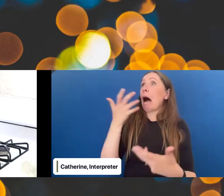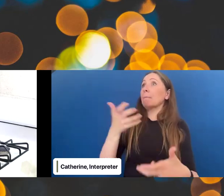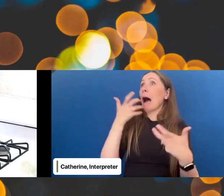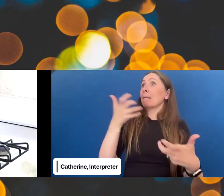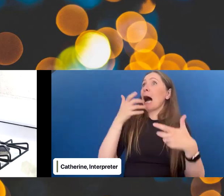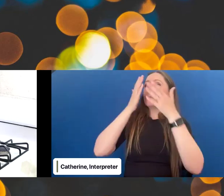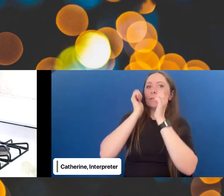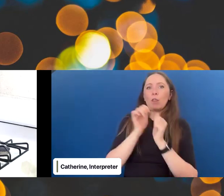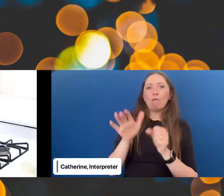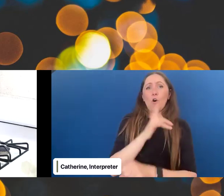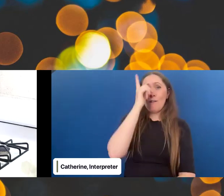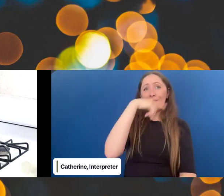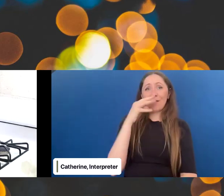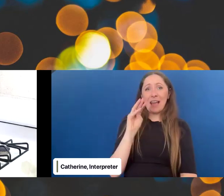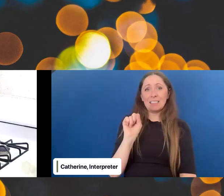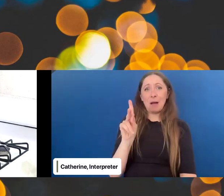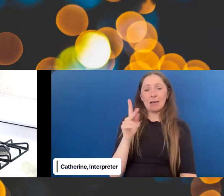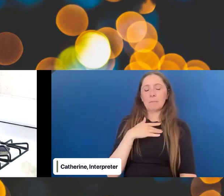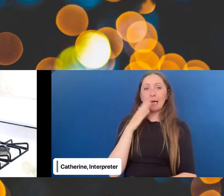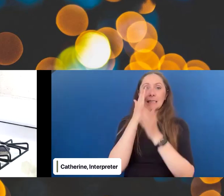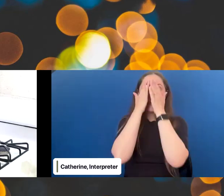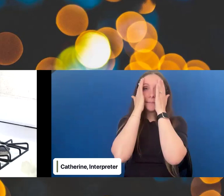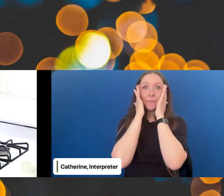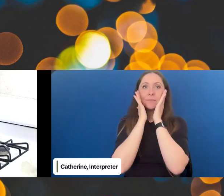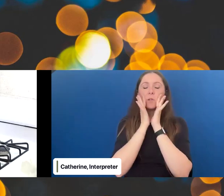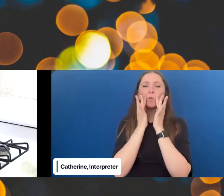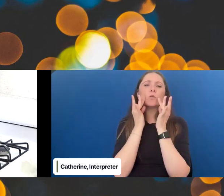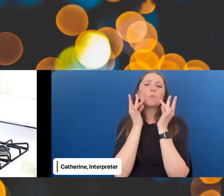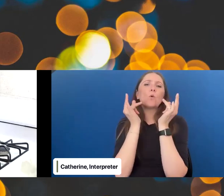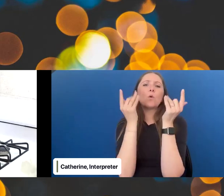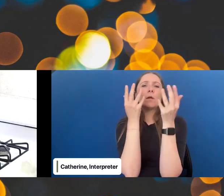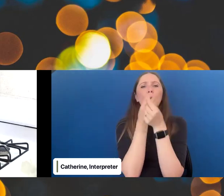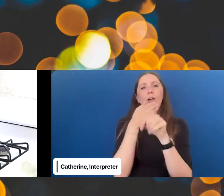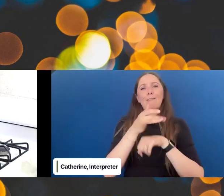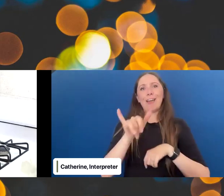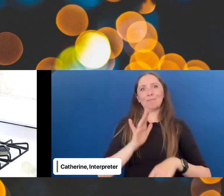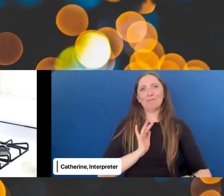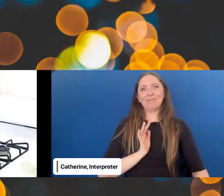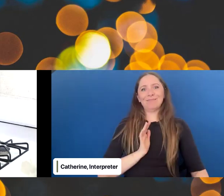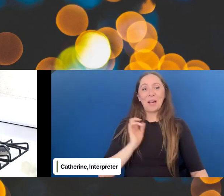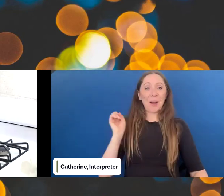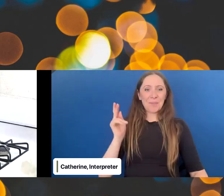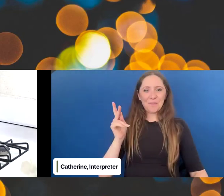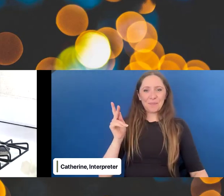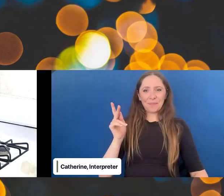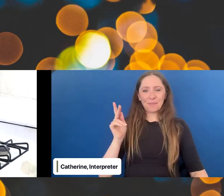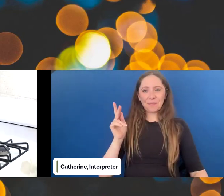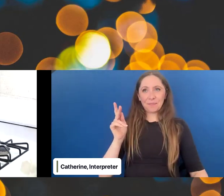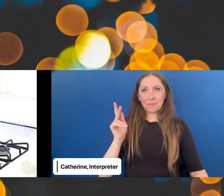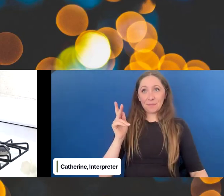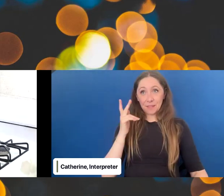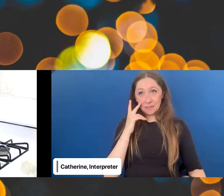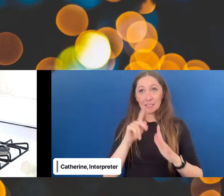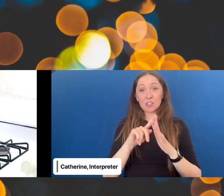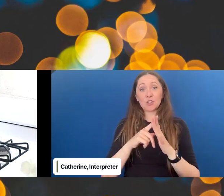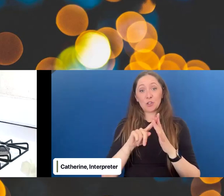mask was really, my skin was really smooth after that. All right, here, you see it's starting to thicken